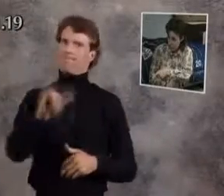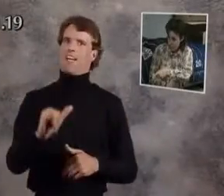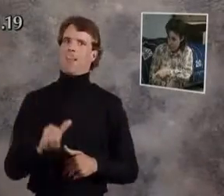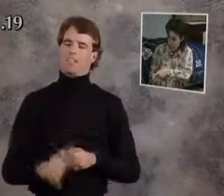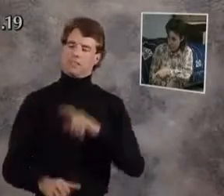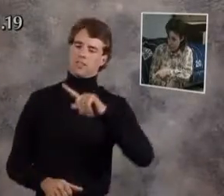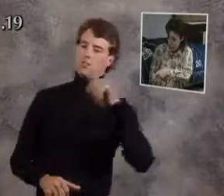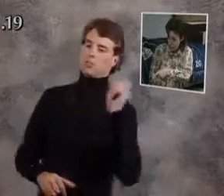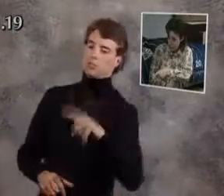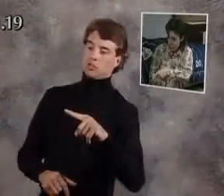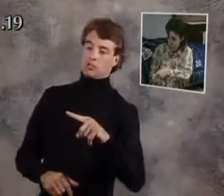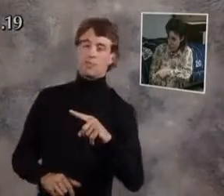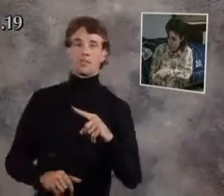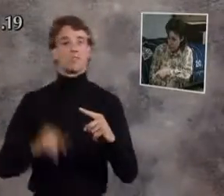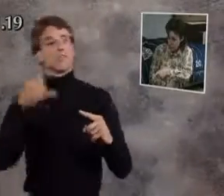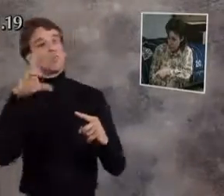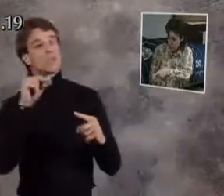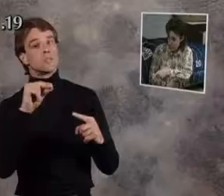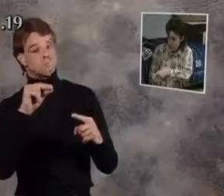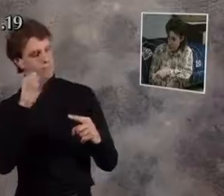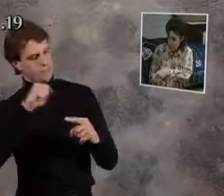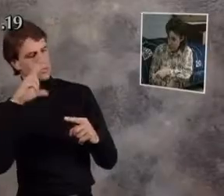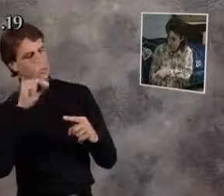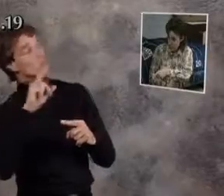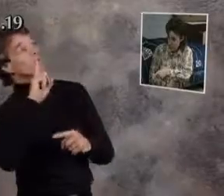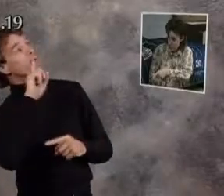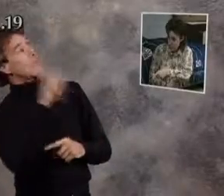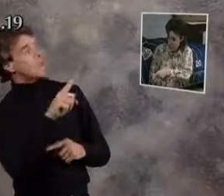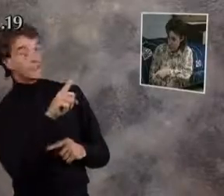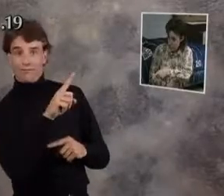That is the way to ask a yes or no question.